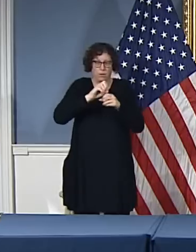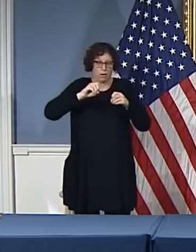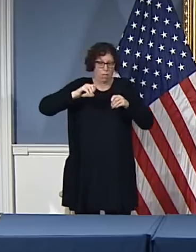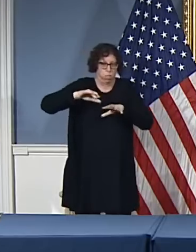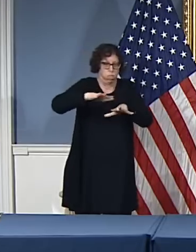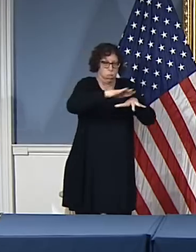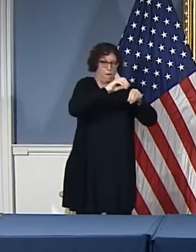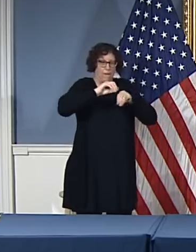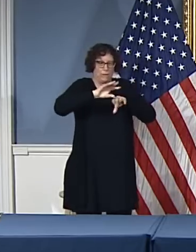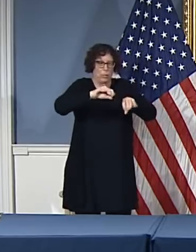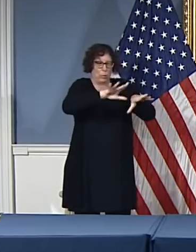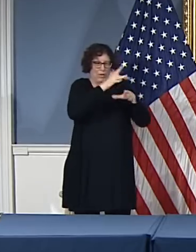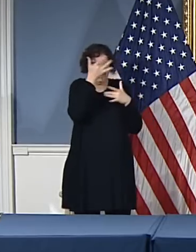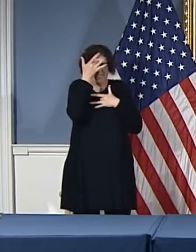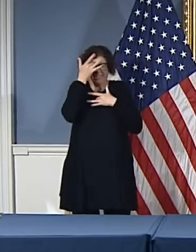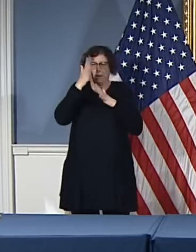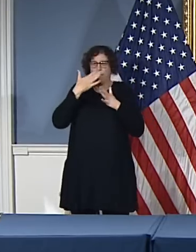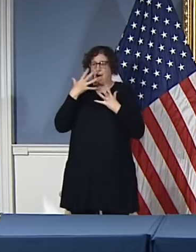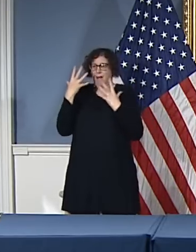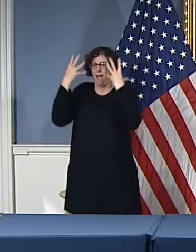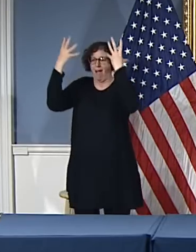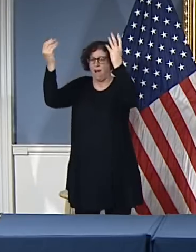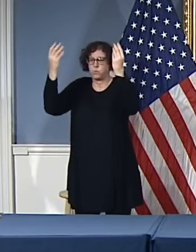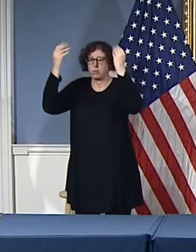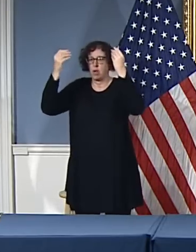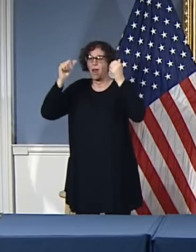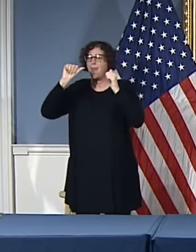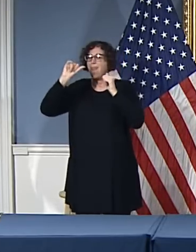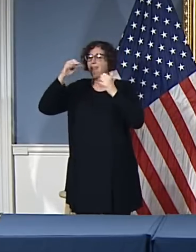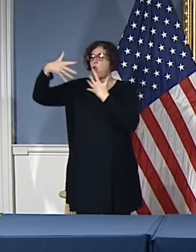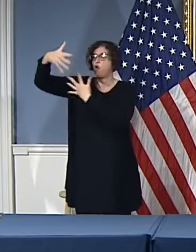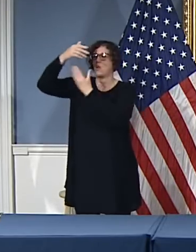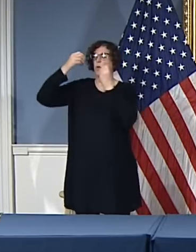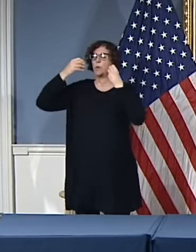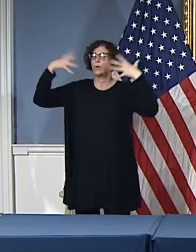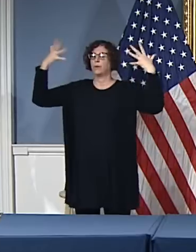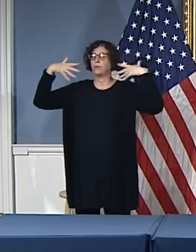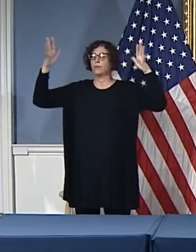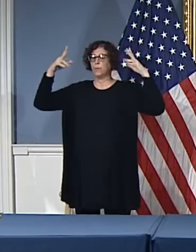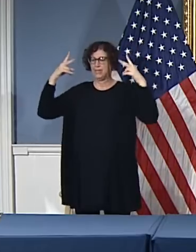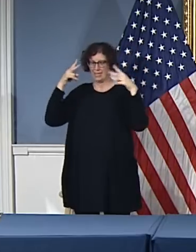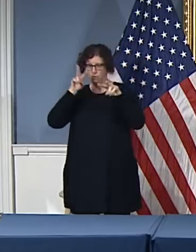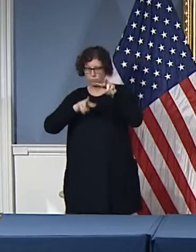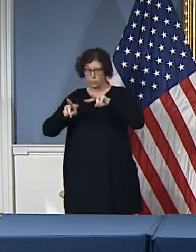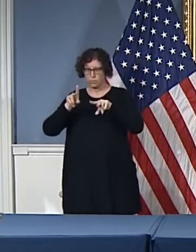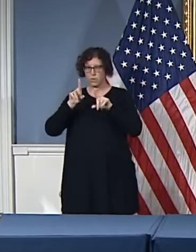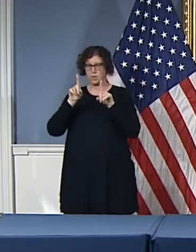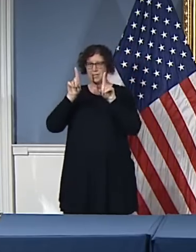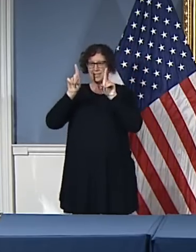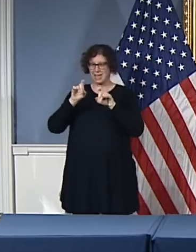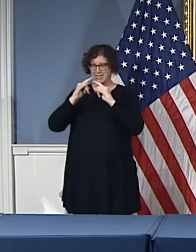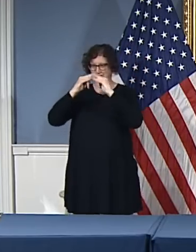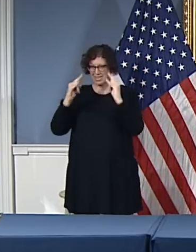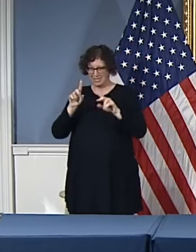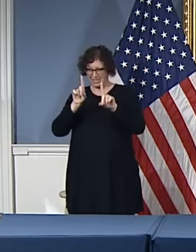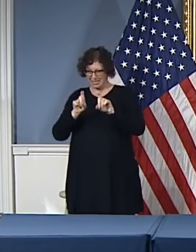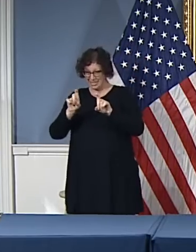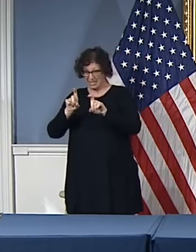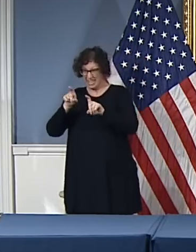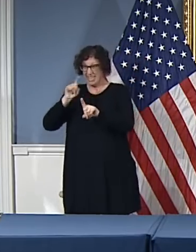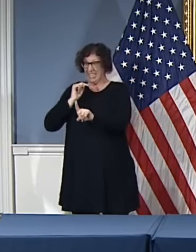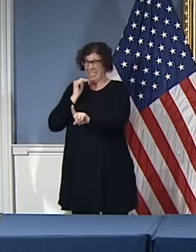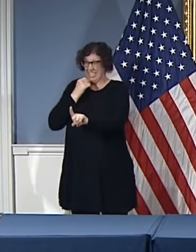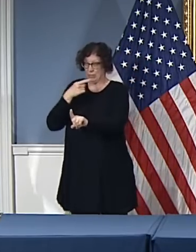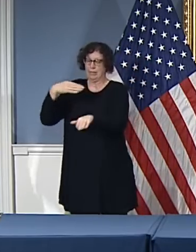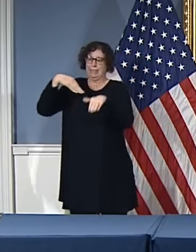the tent outside of the emergency room for this week coming. Okay, great. Thank you very much. Thank you.